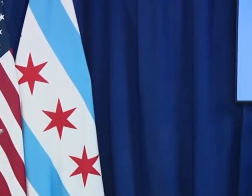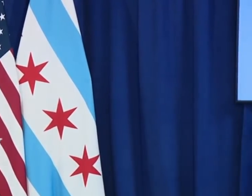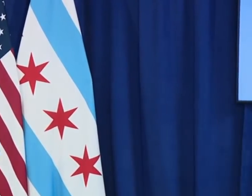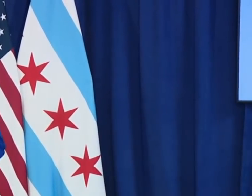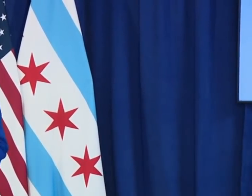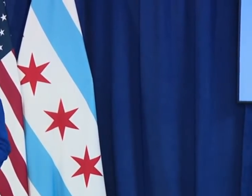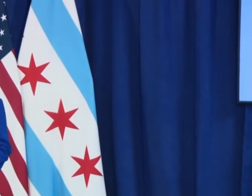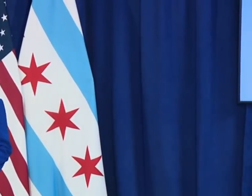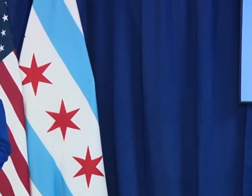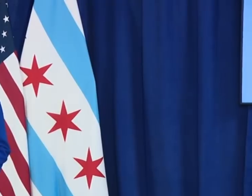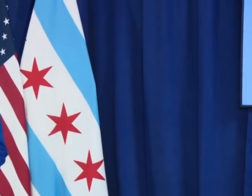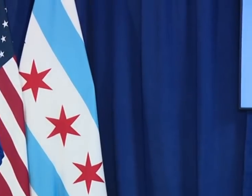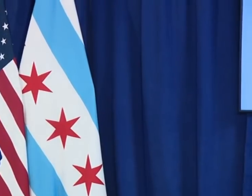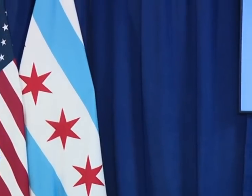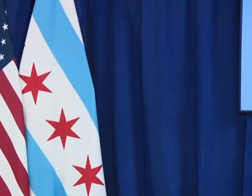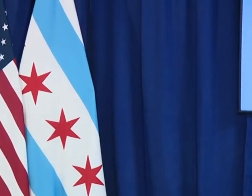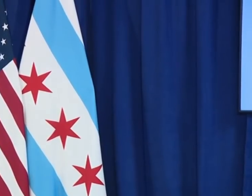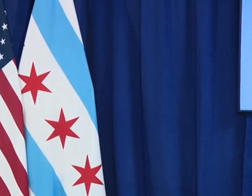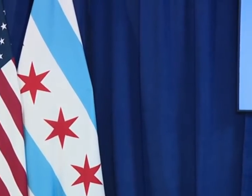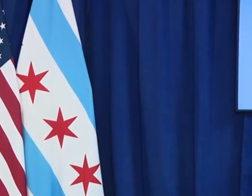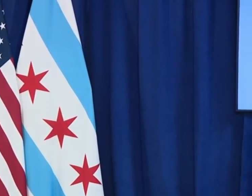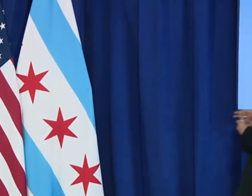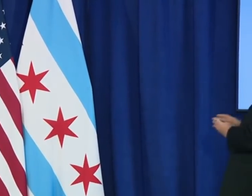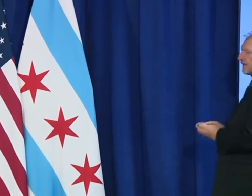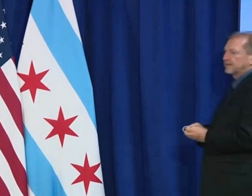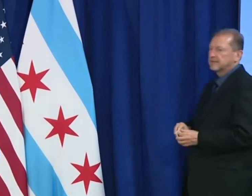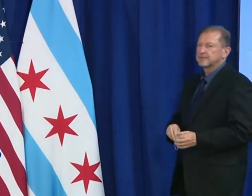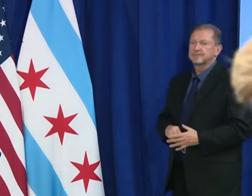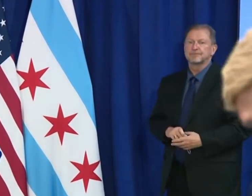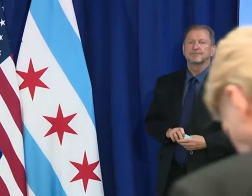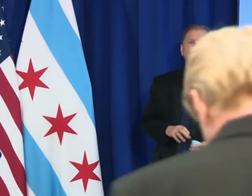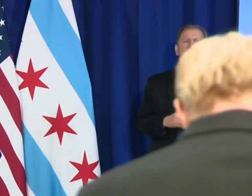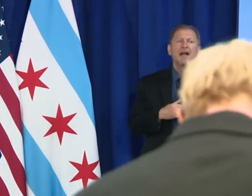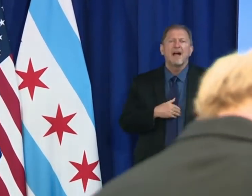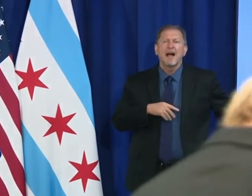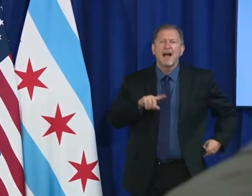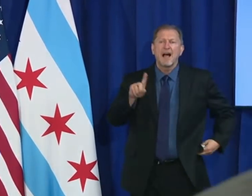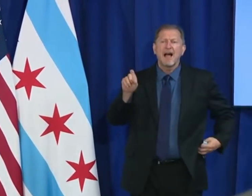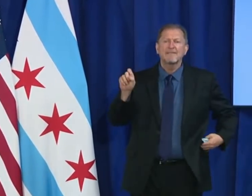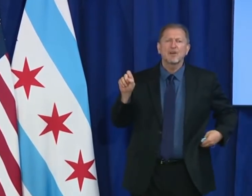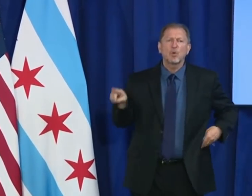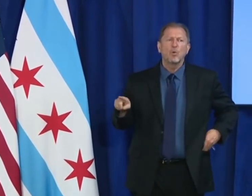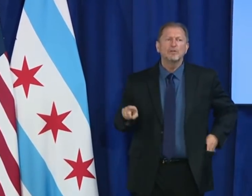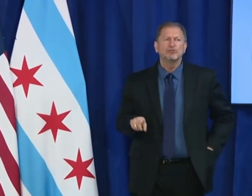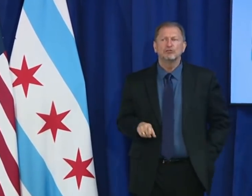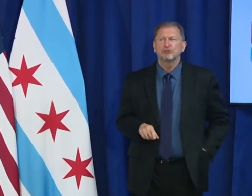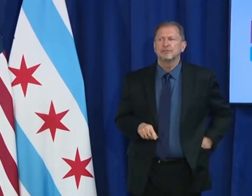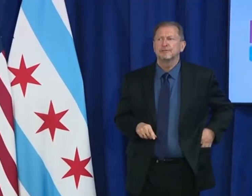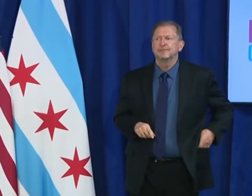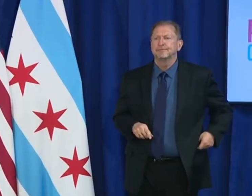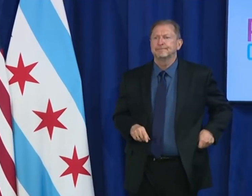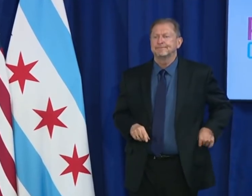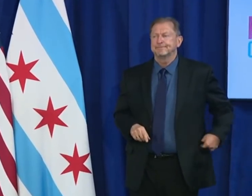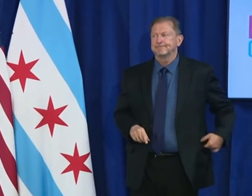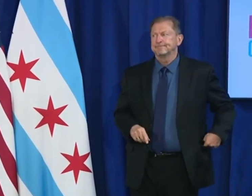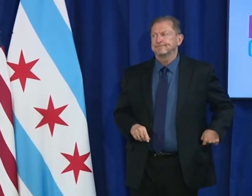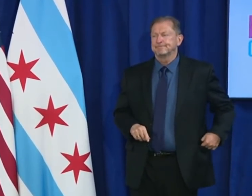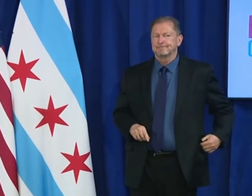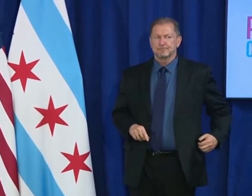Thank you, Dr. Robinson. Happy to take questions. Good afternoon, Dr. Arwady. I'm Michelle Gallardo with ABC7. I'm the pool for